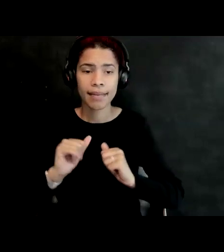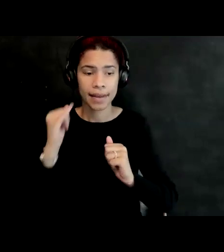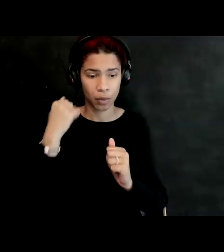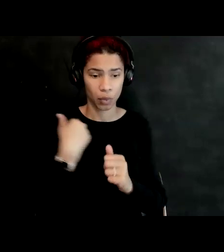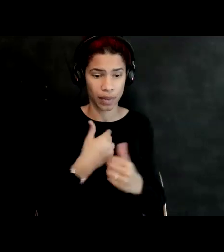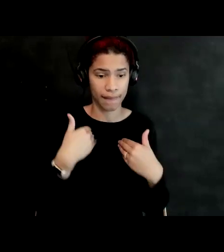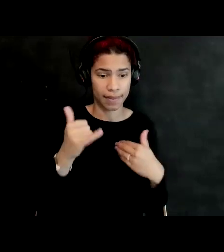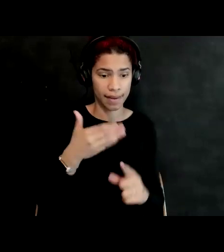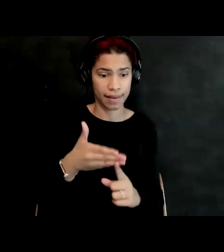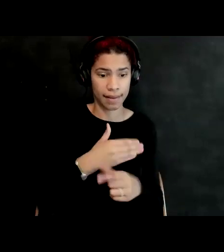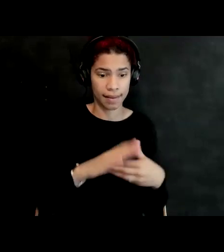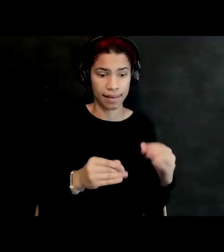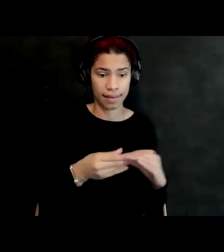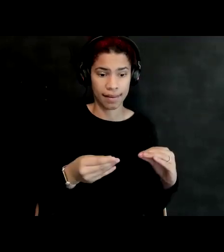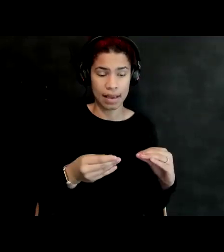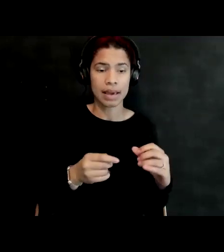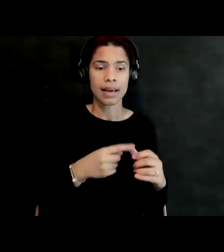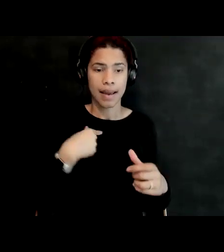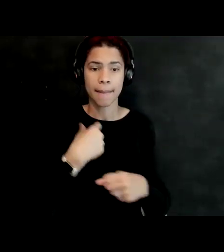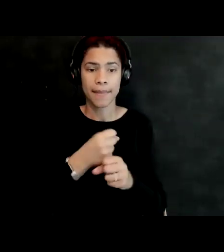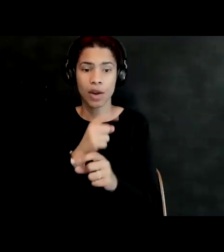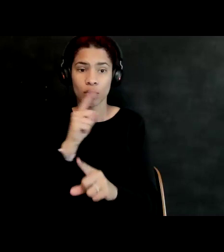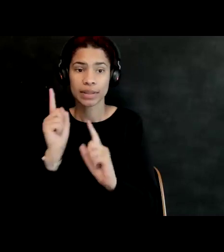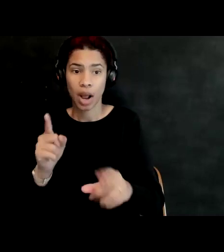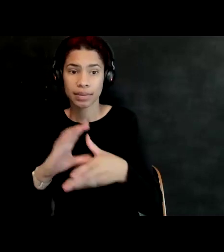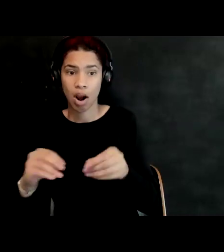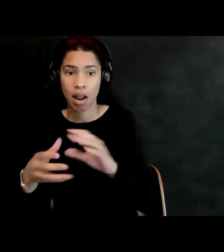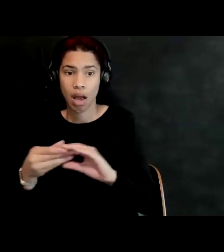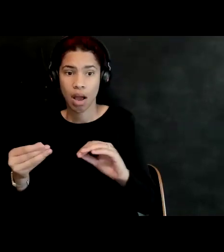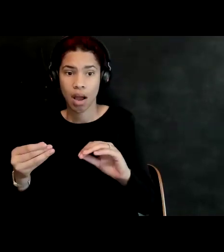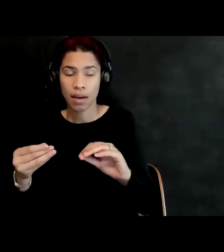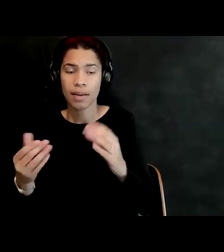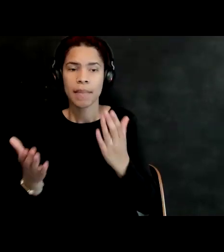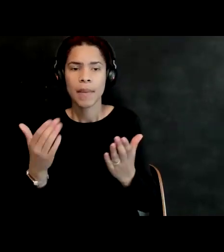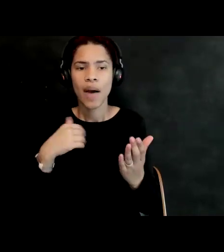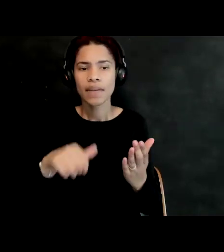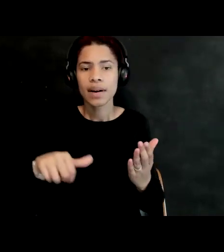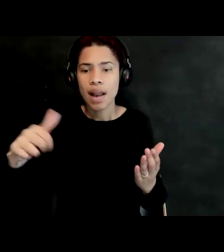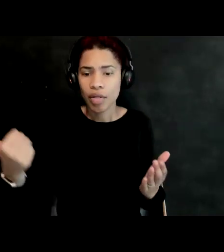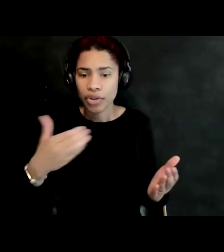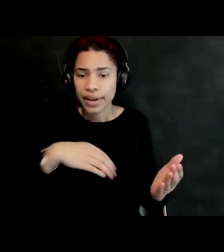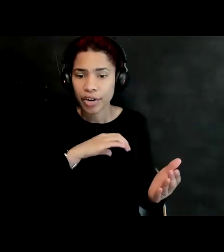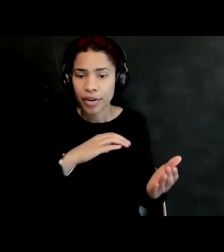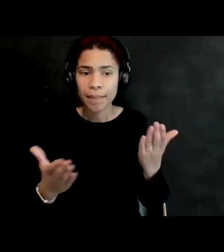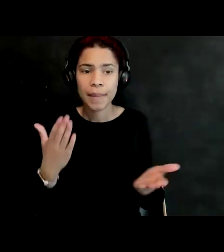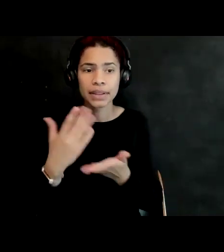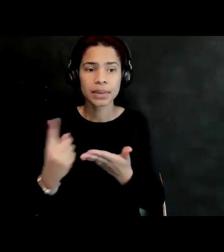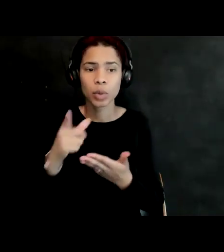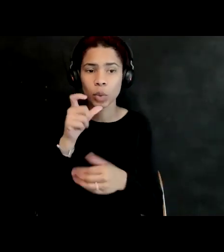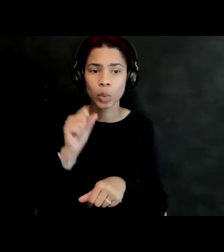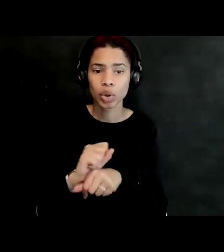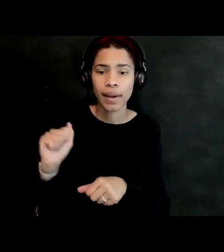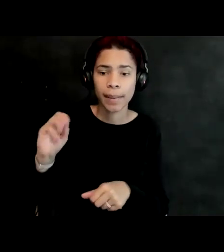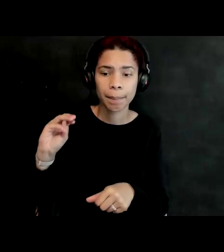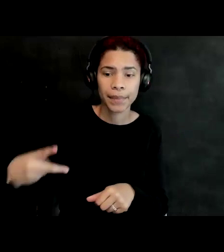created a response monologue, then maybe you have another character. Maybe there's someone who works at the A&P who saw